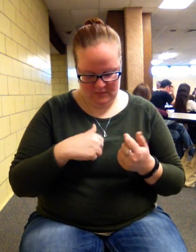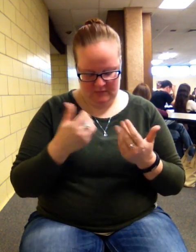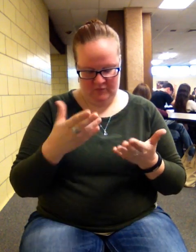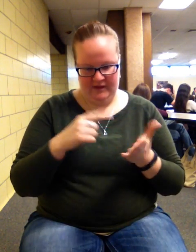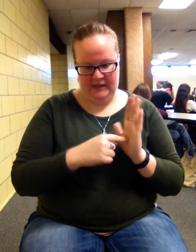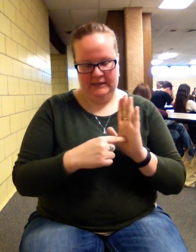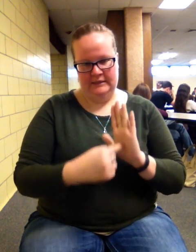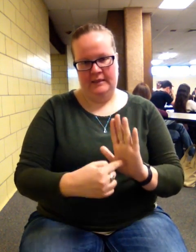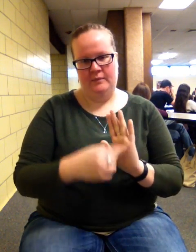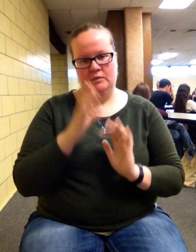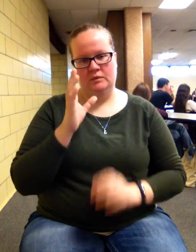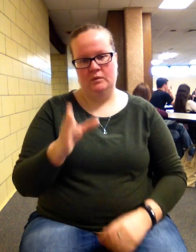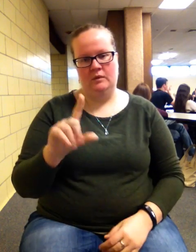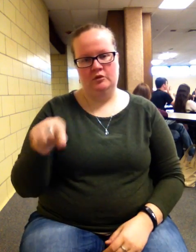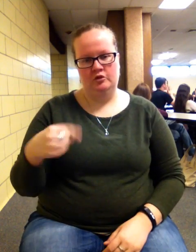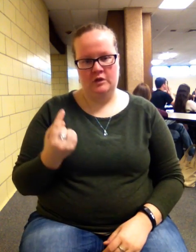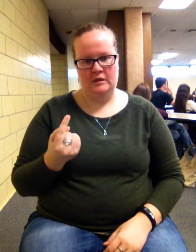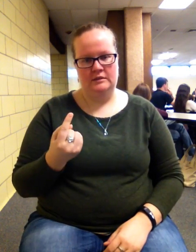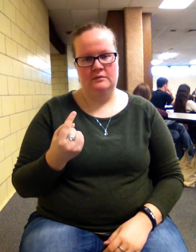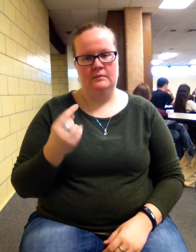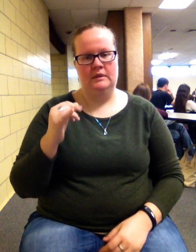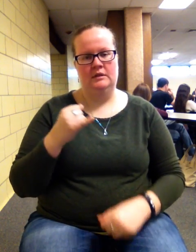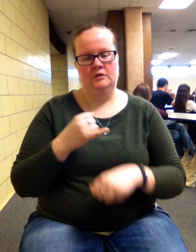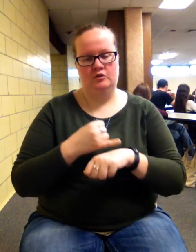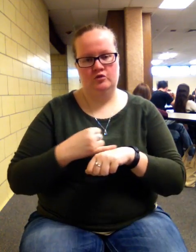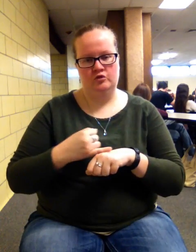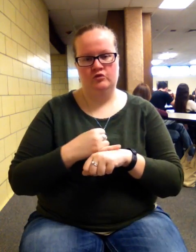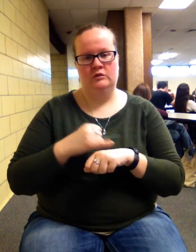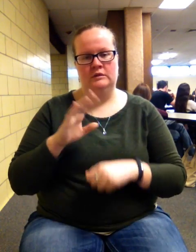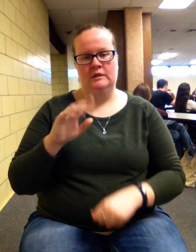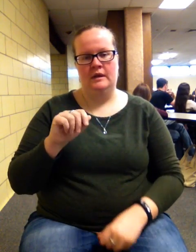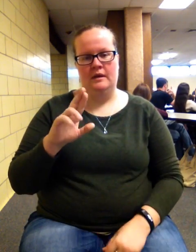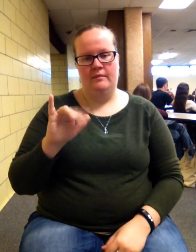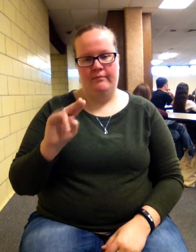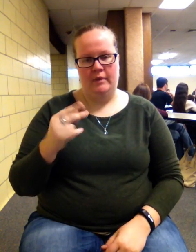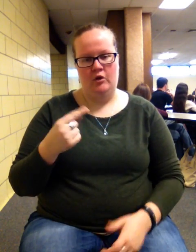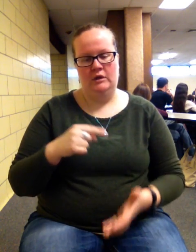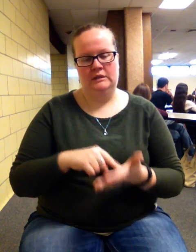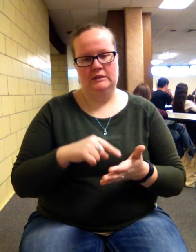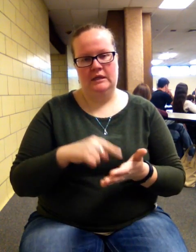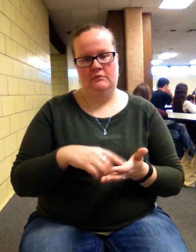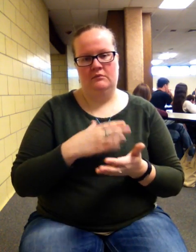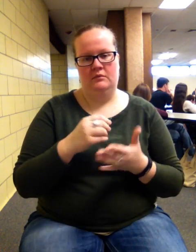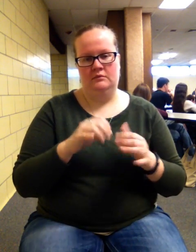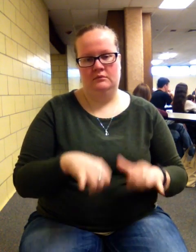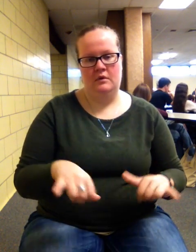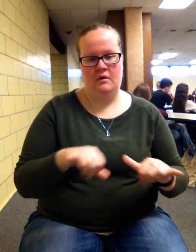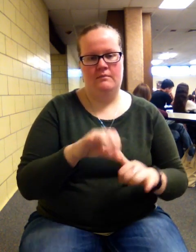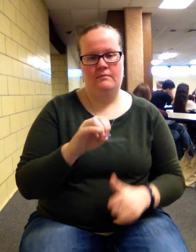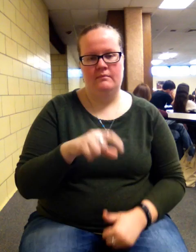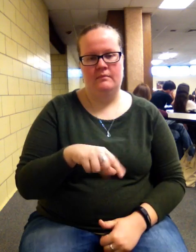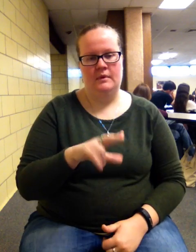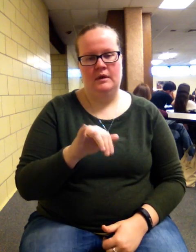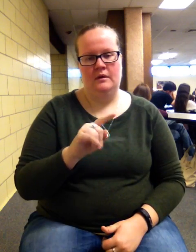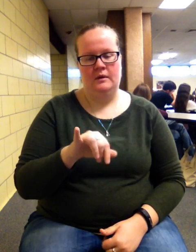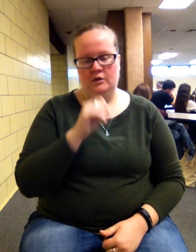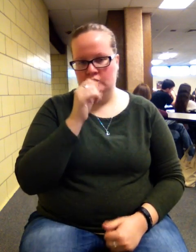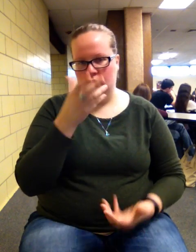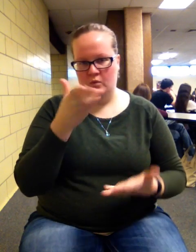it'll just be interest-bearing debt and common equity. So don't let it confuse you too much. The